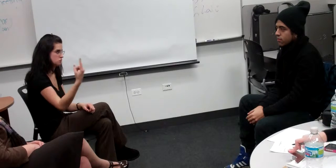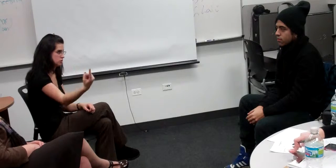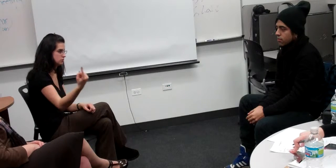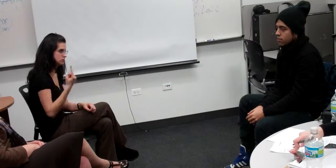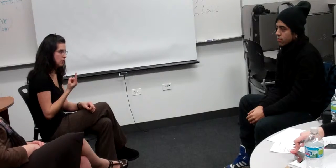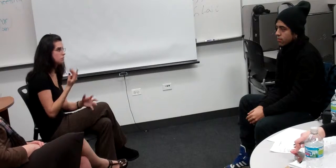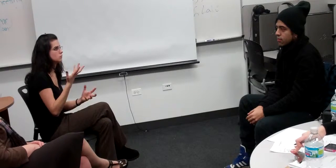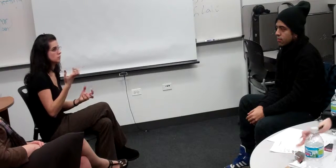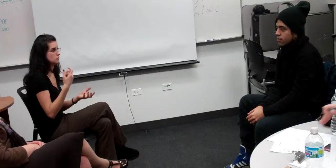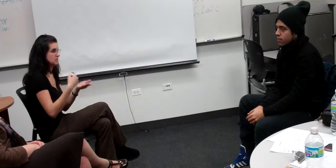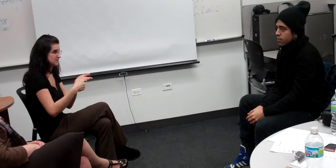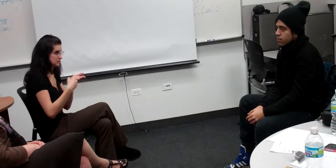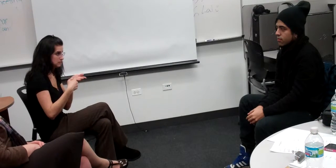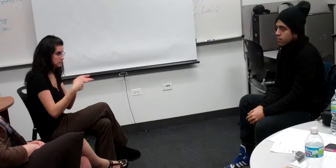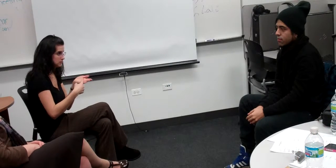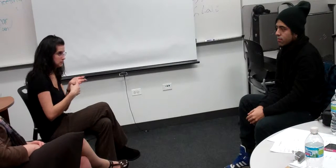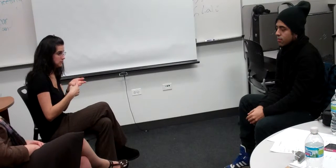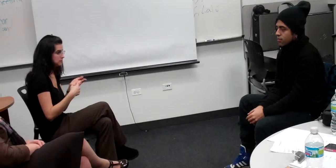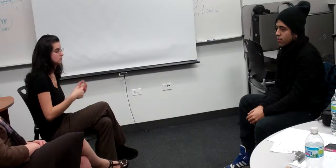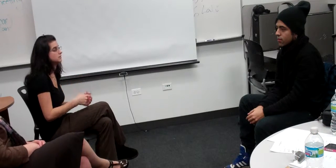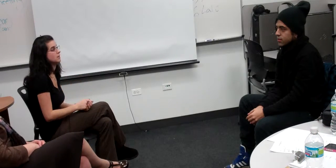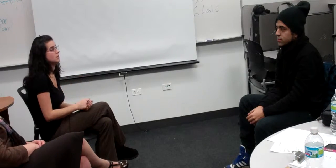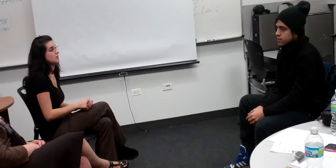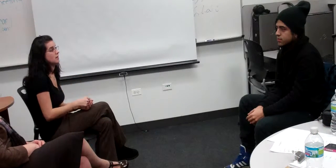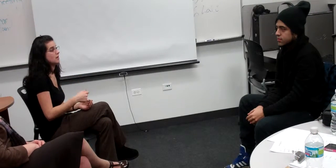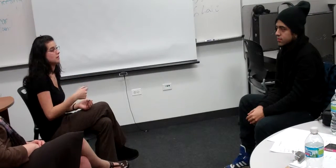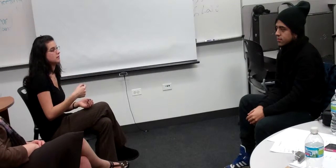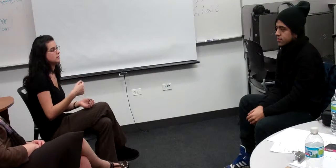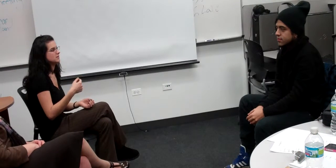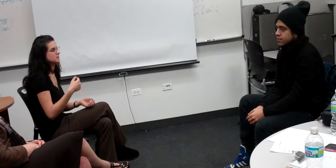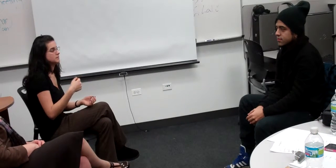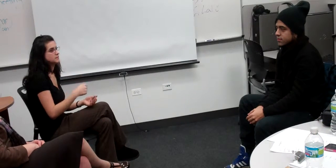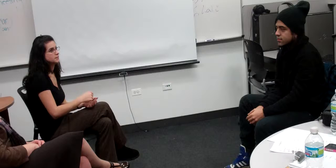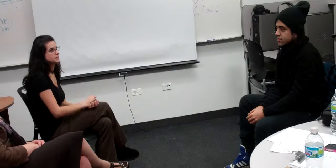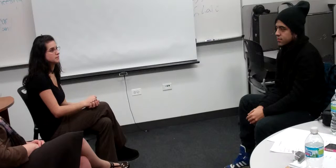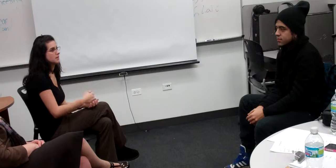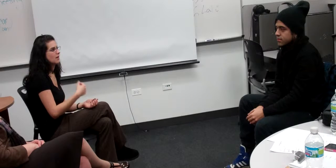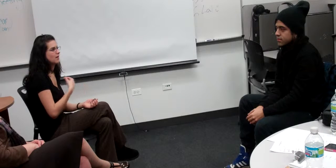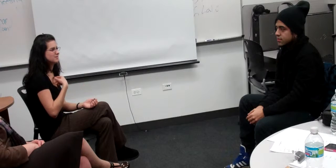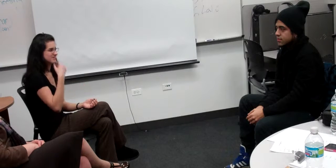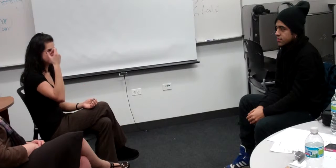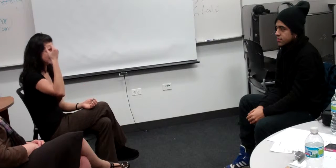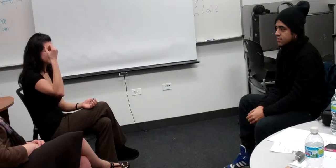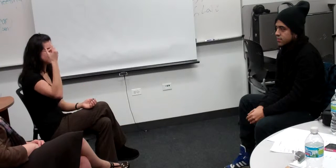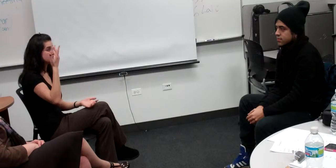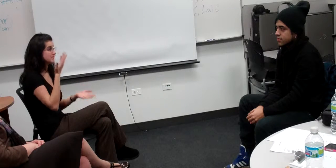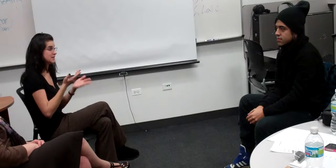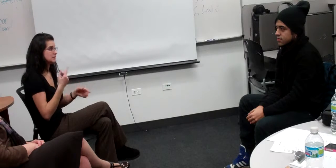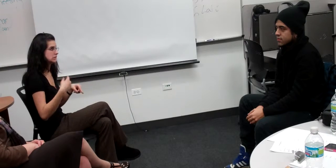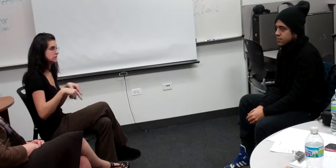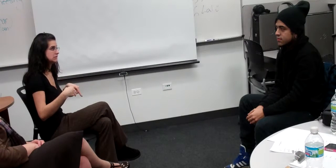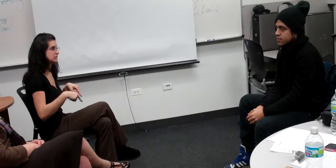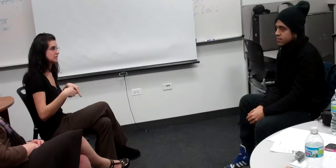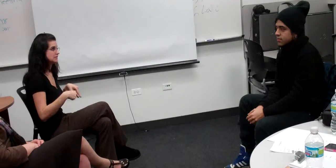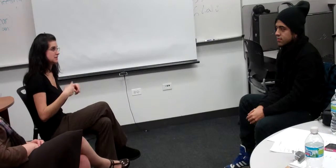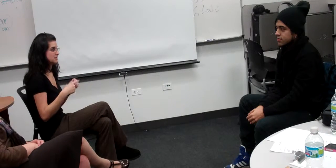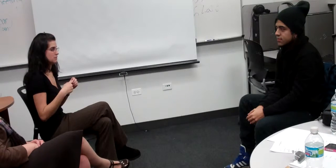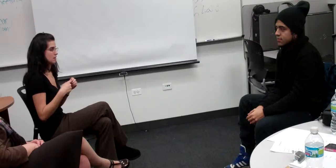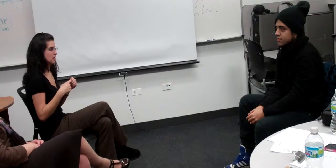to you. I can hear that you're really nervous about this information getting out around